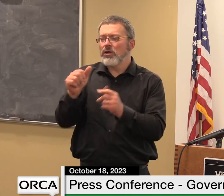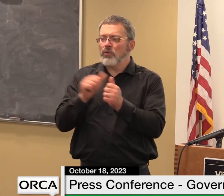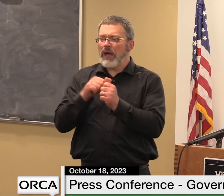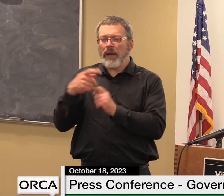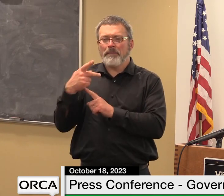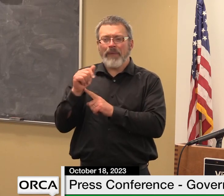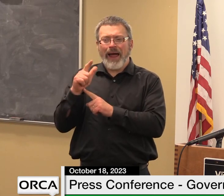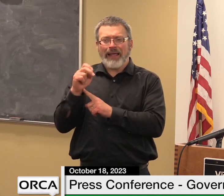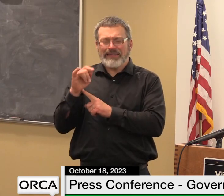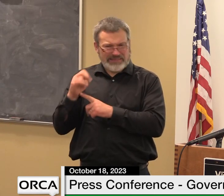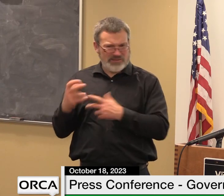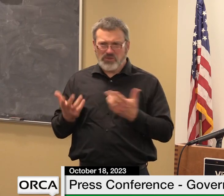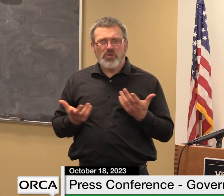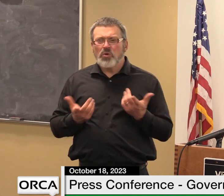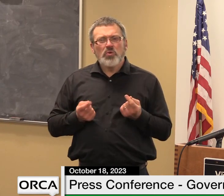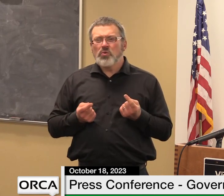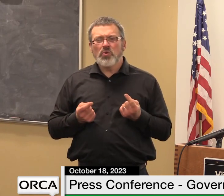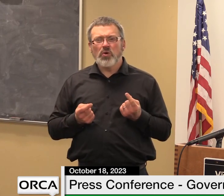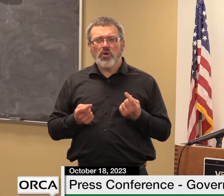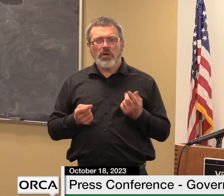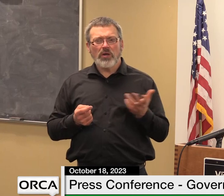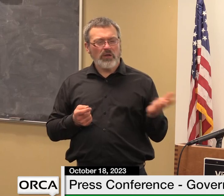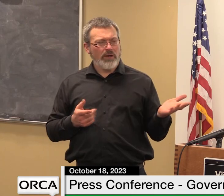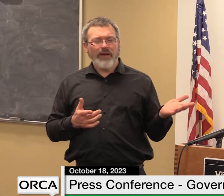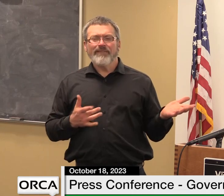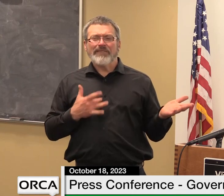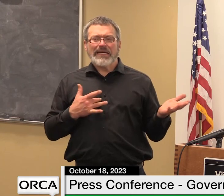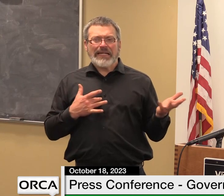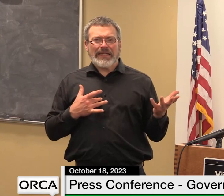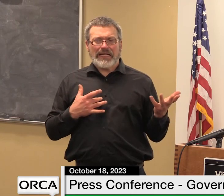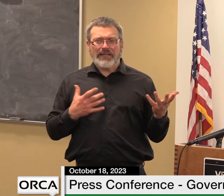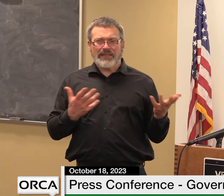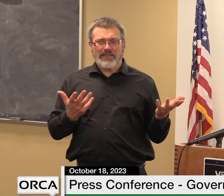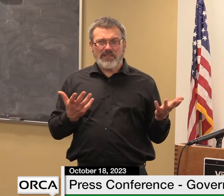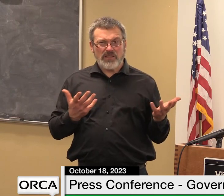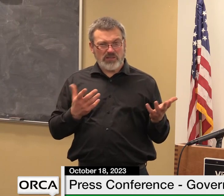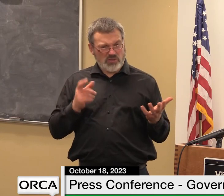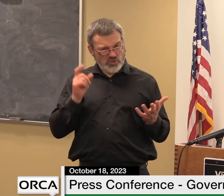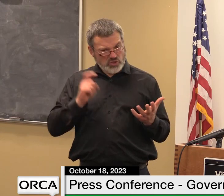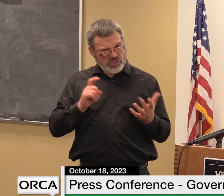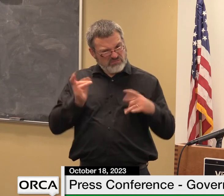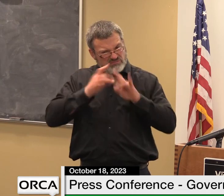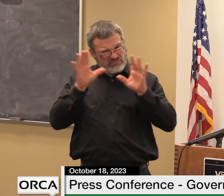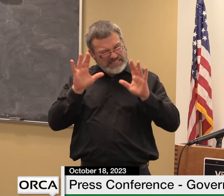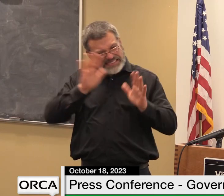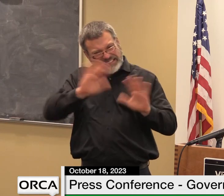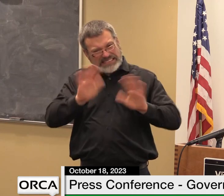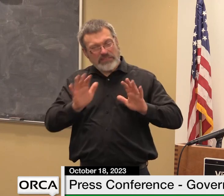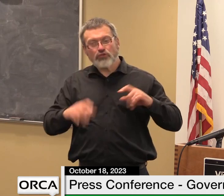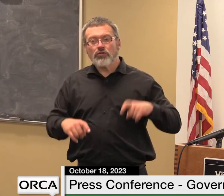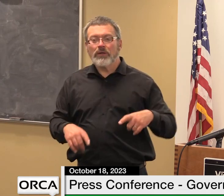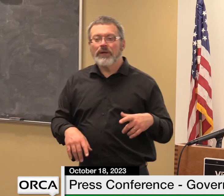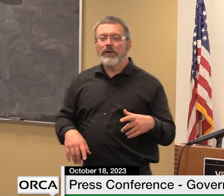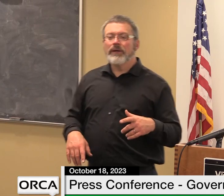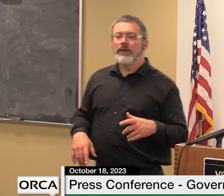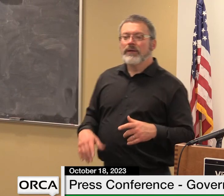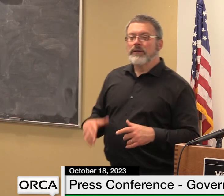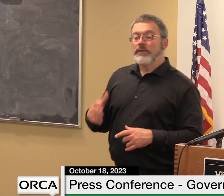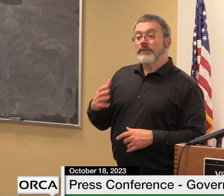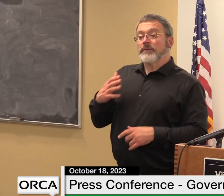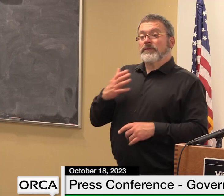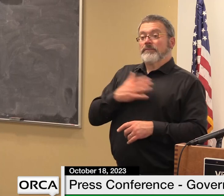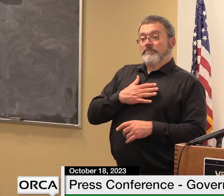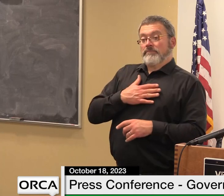you condemn that violence as well? I see this as a situation where we